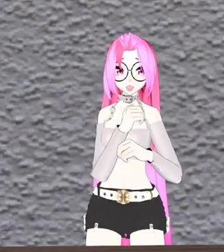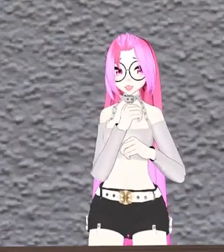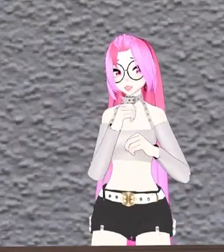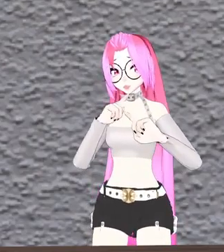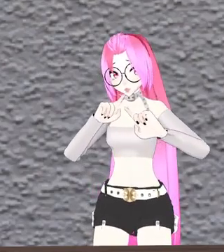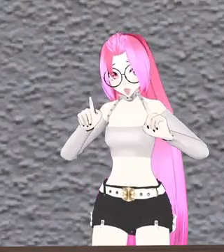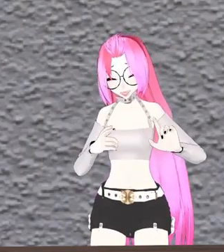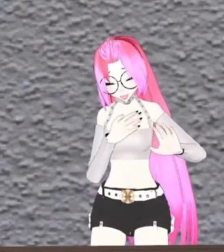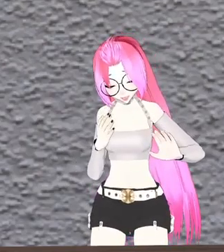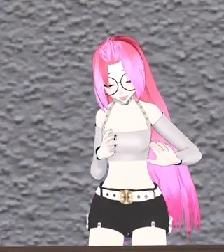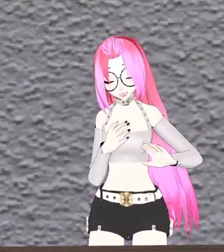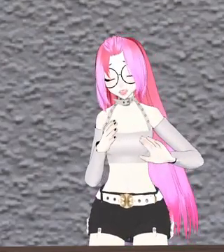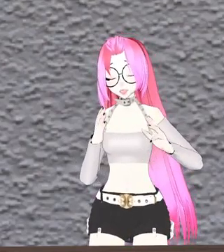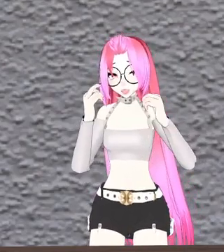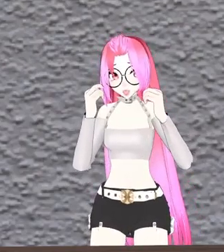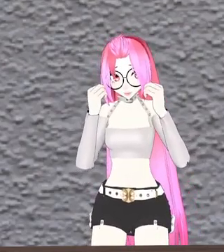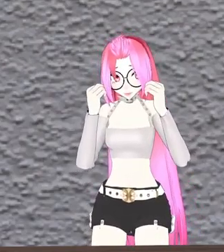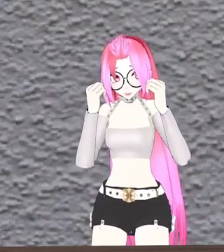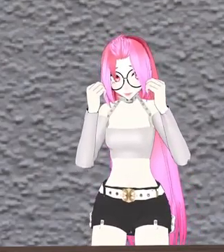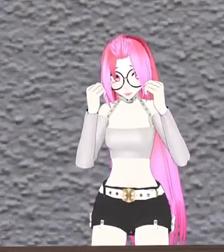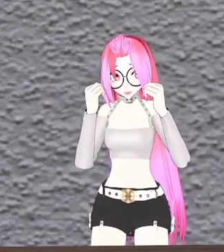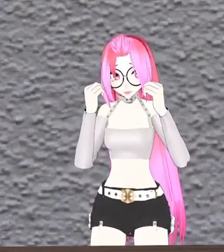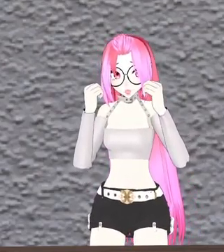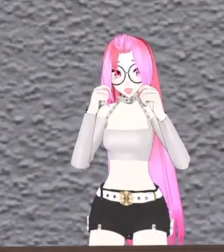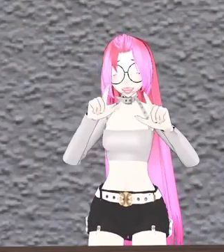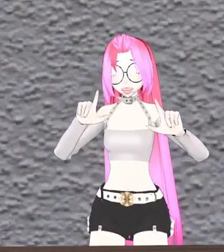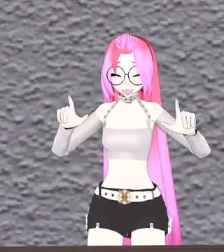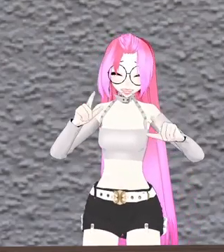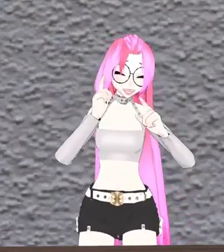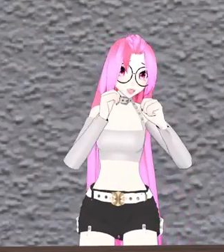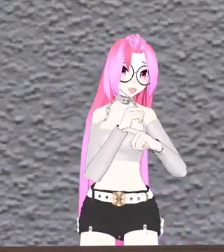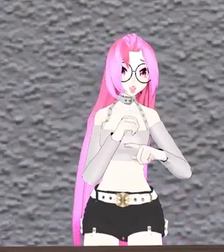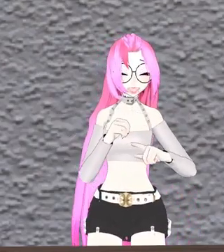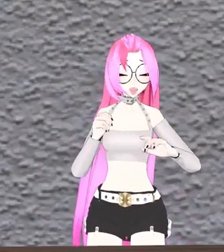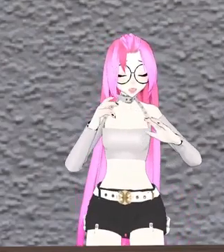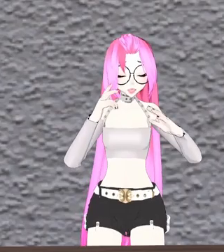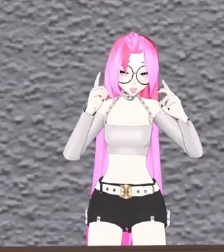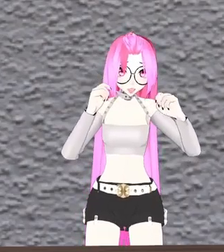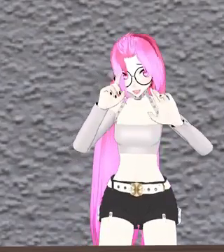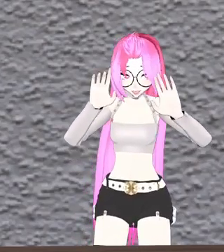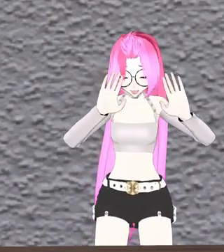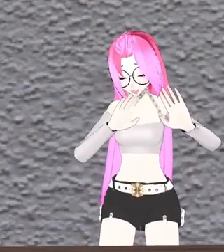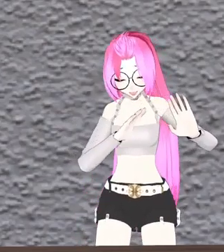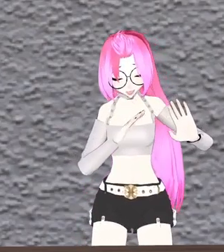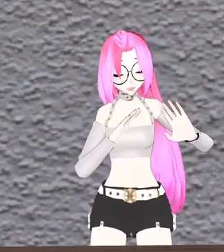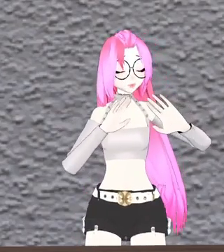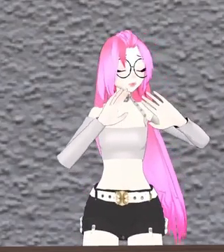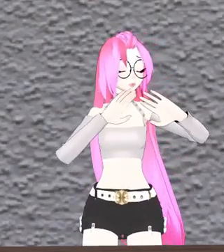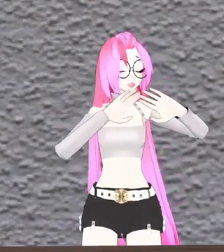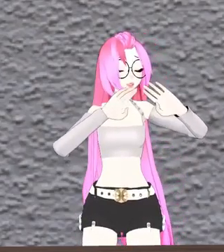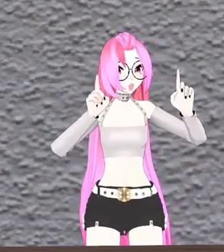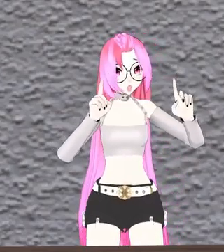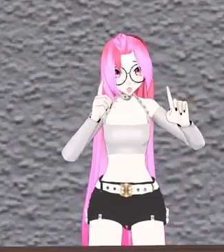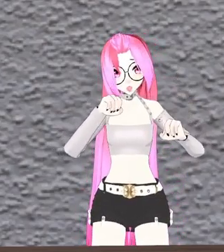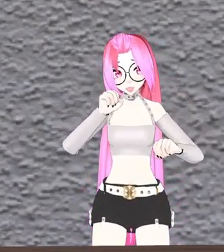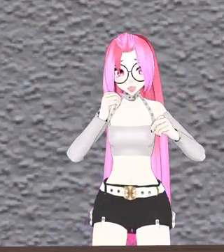complicated, but please just know language is complicated, so it's gonna get complicated. That's fine. But yes, I'm telling